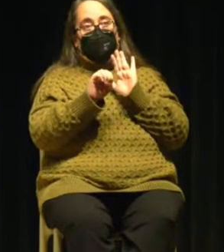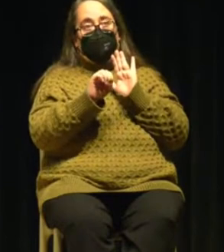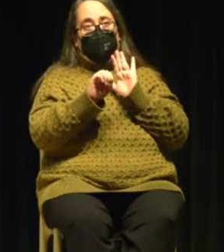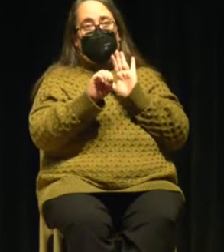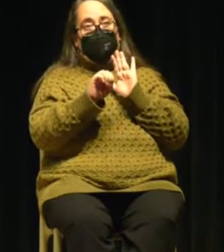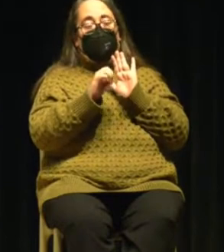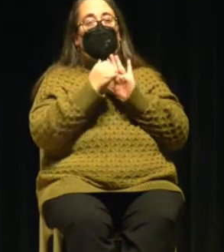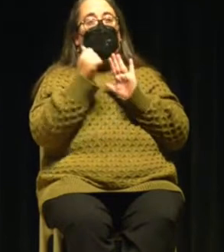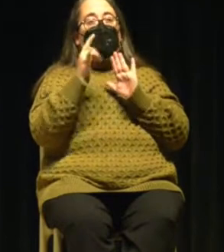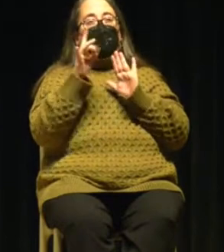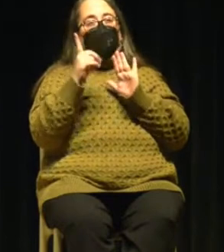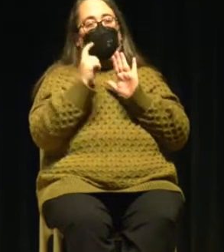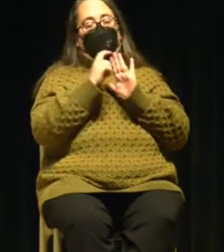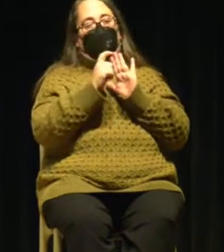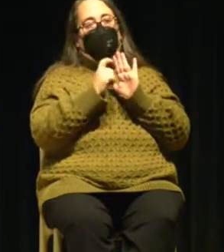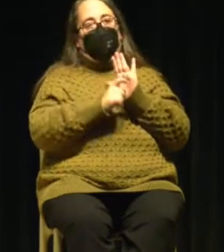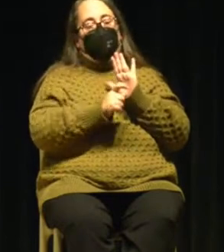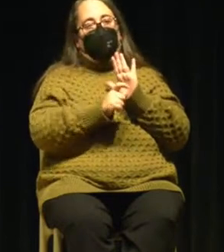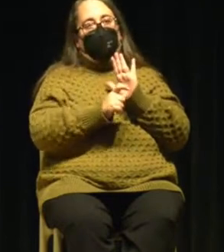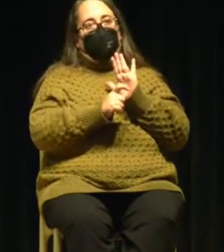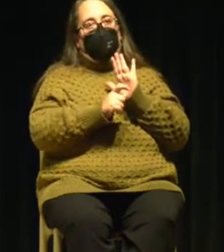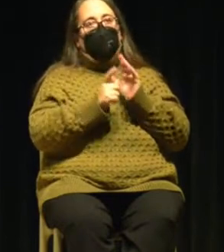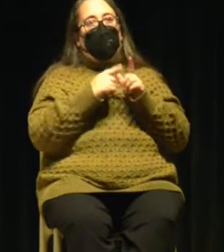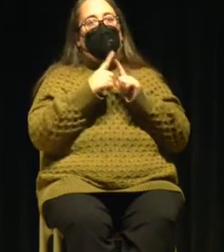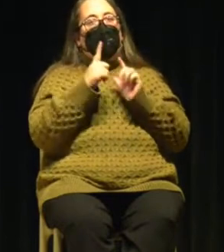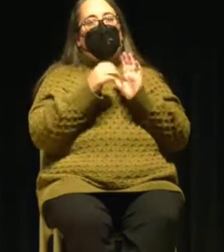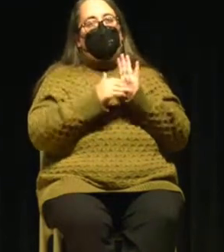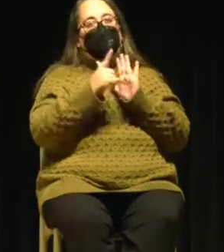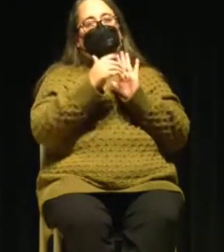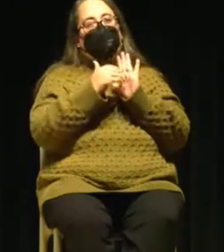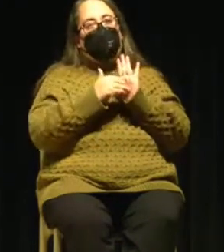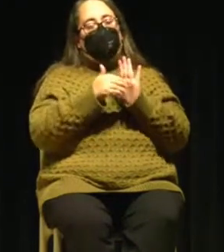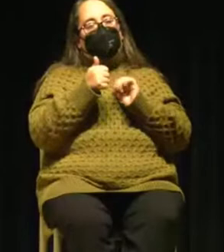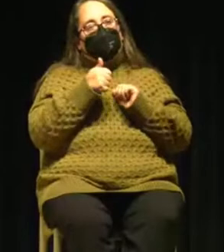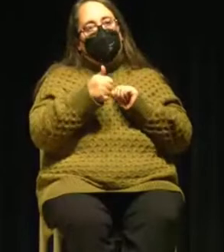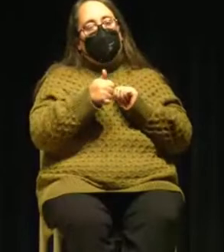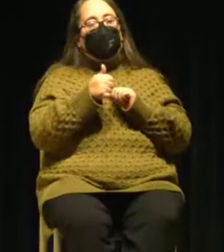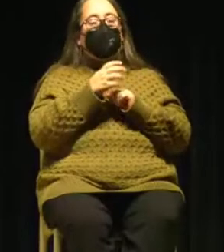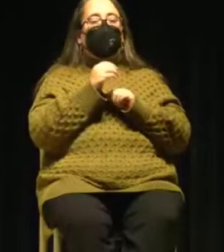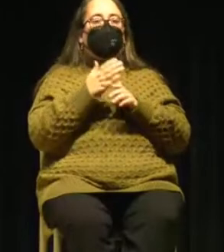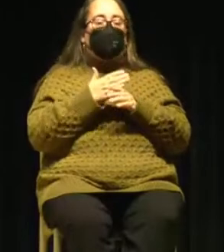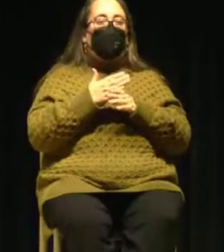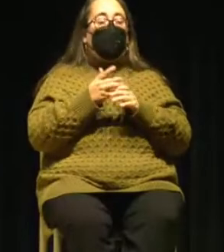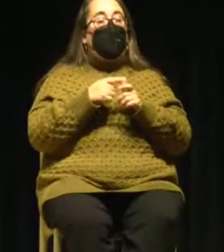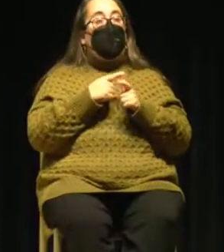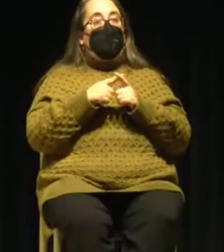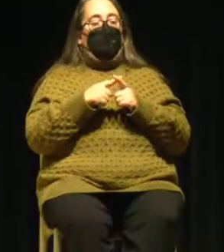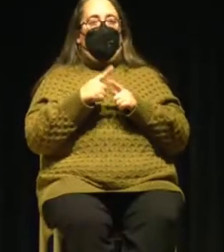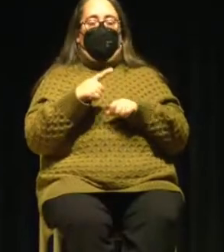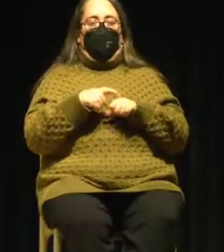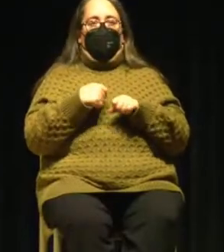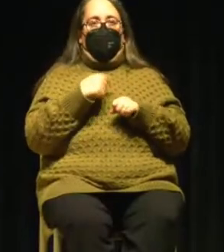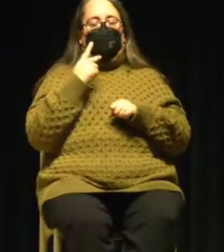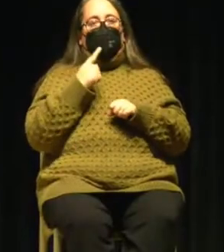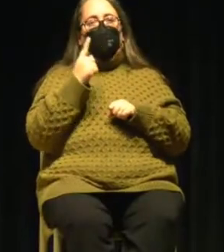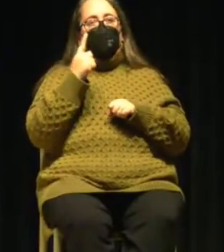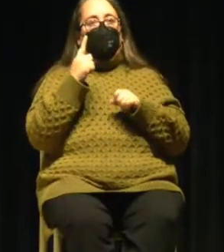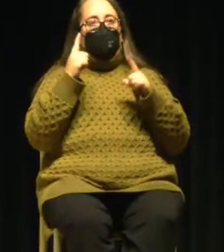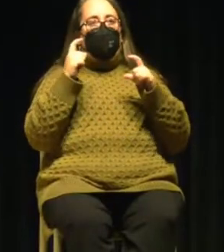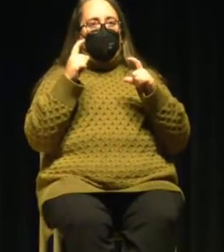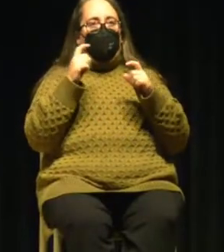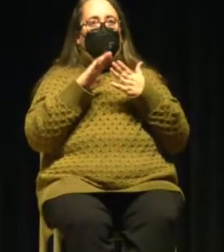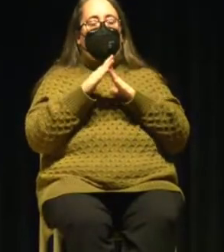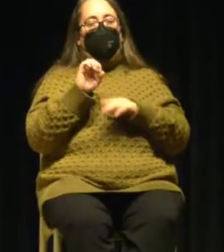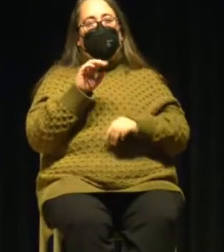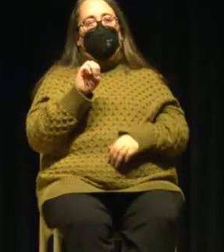with something terrible on it, and then it's getting like thousands and thousands of likes and shares. And once I remember seeing one photograph that turned into a